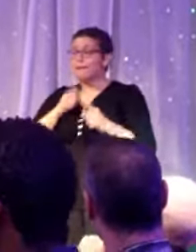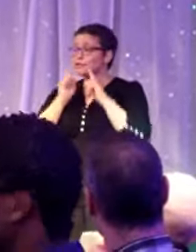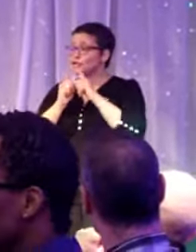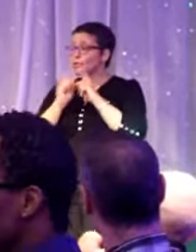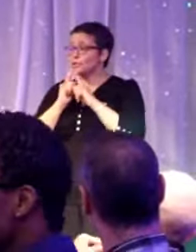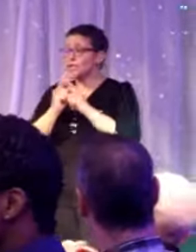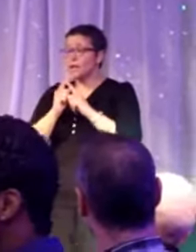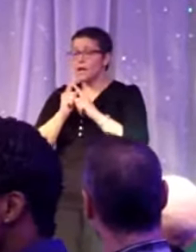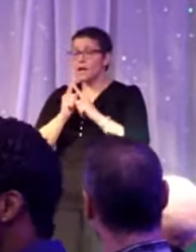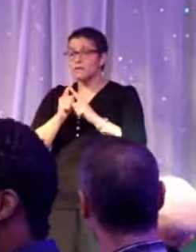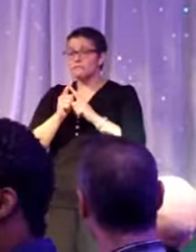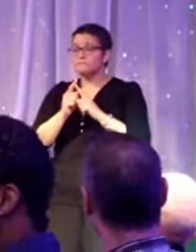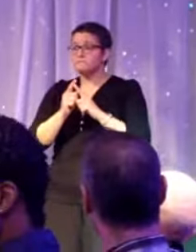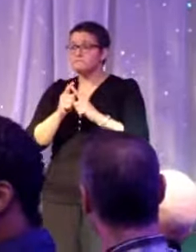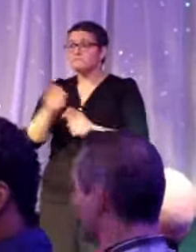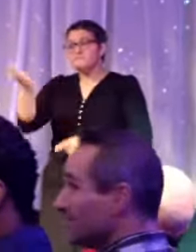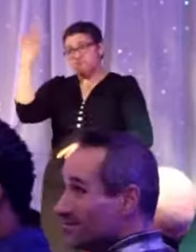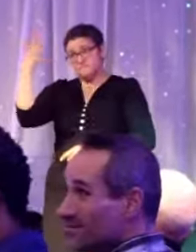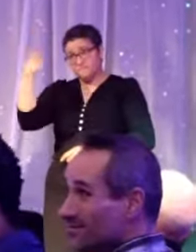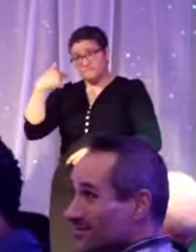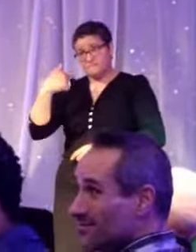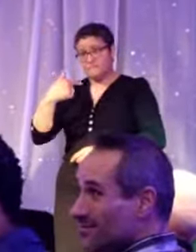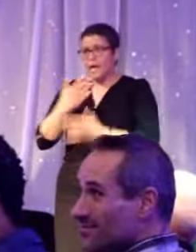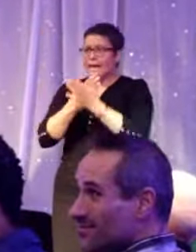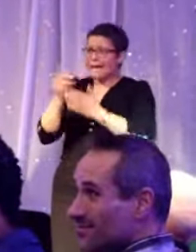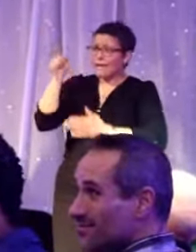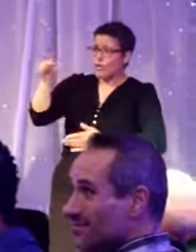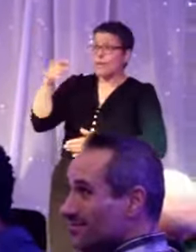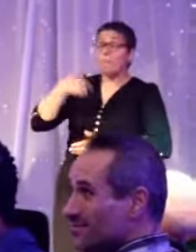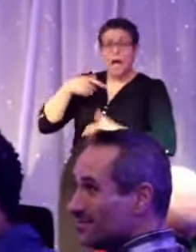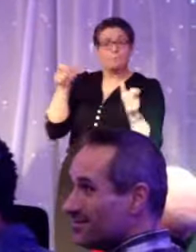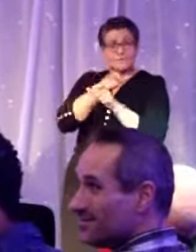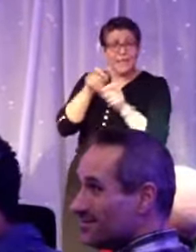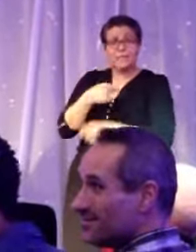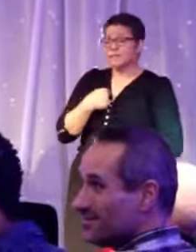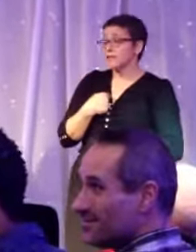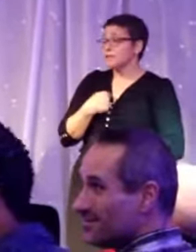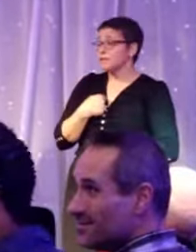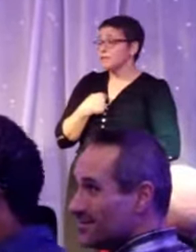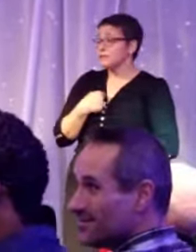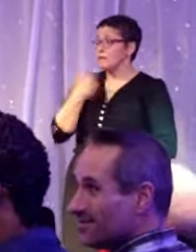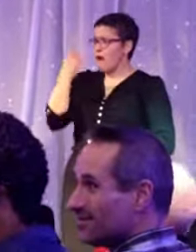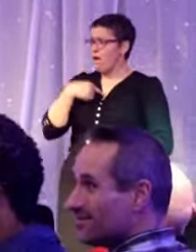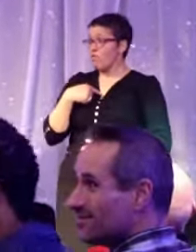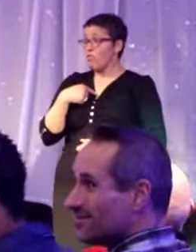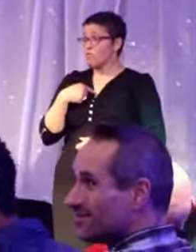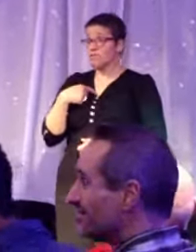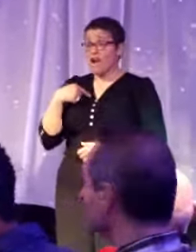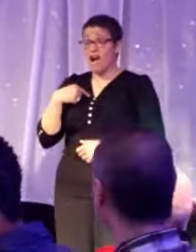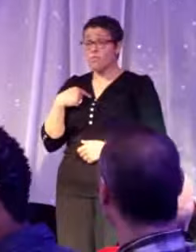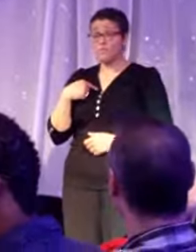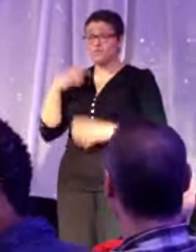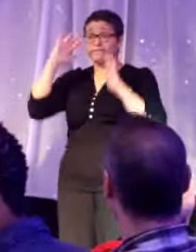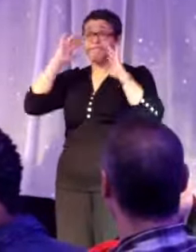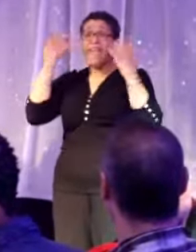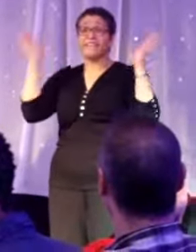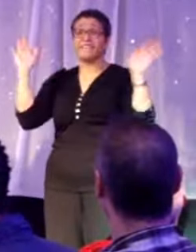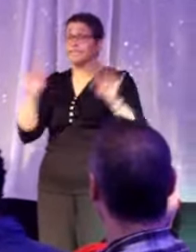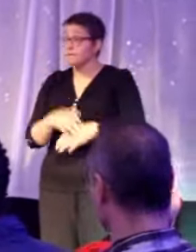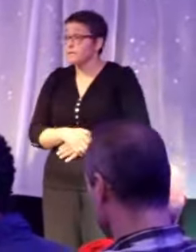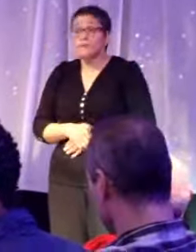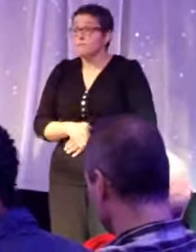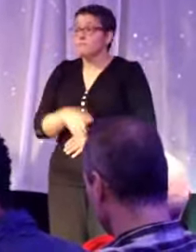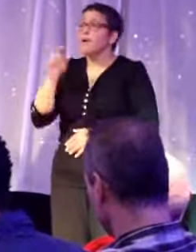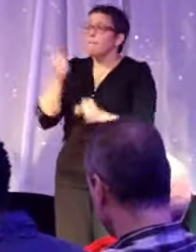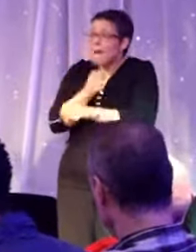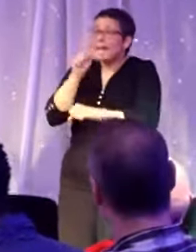me, called me in. It was clear to him I was dyslexic. I thought I was just hectic. But he made me